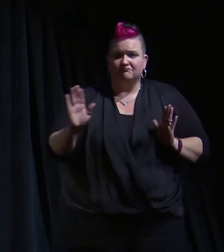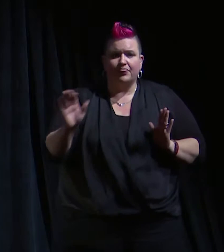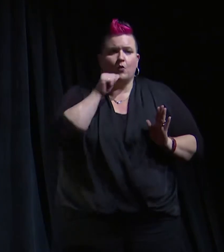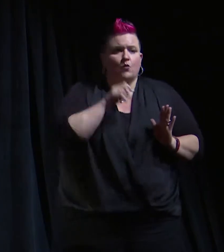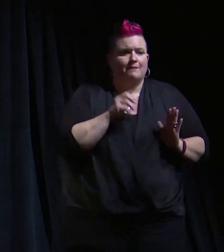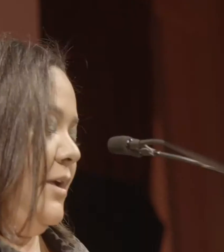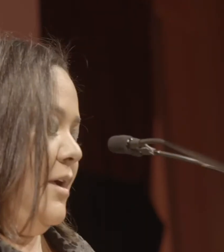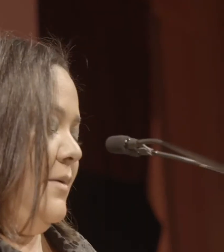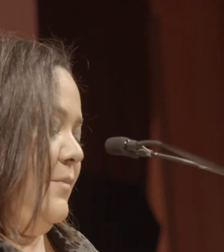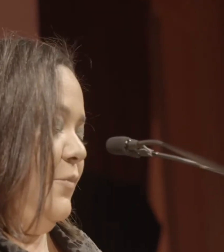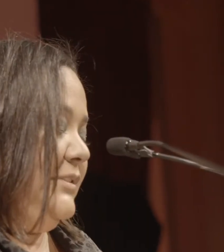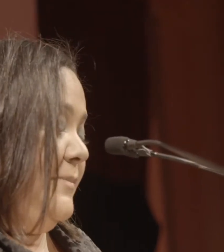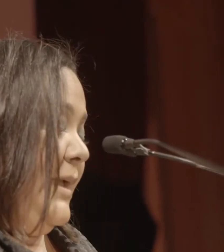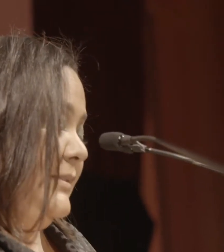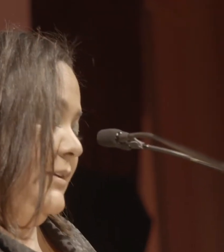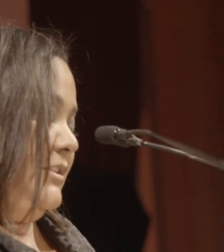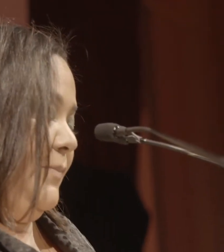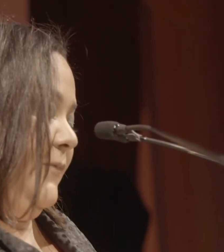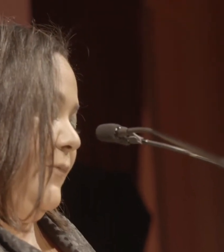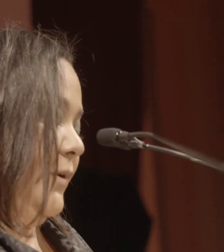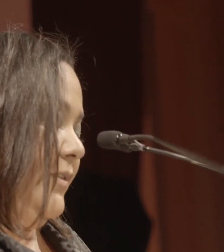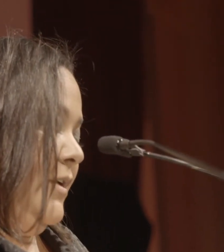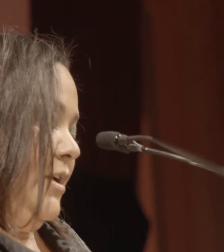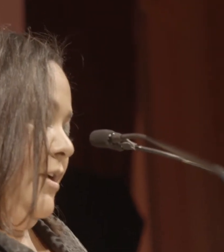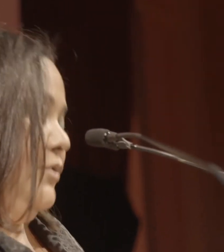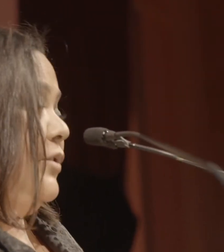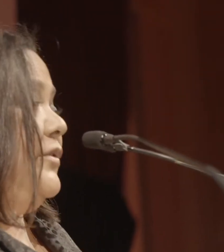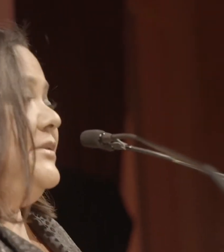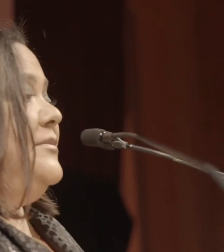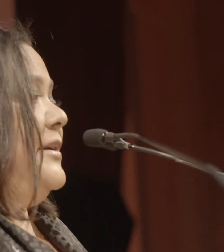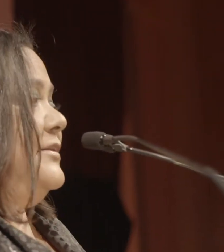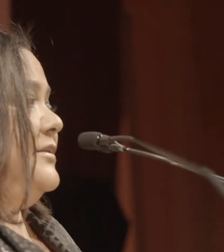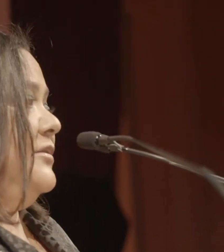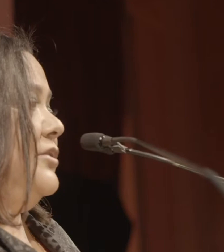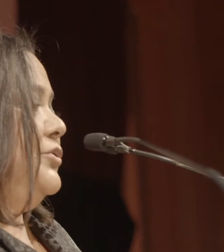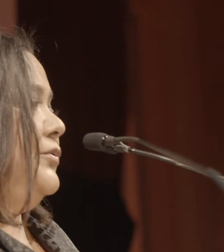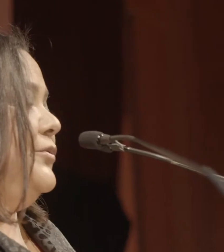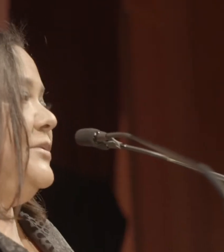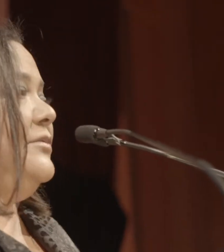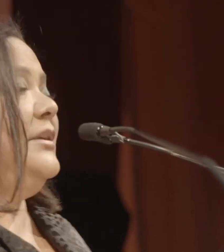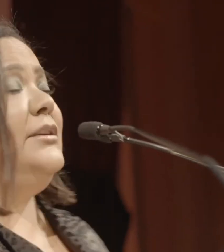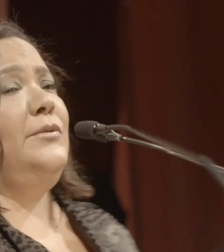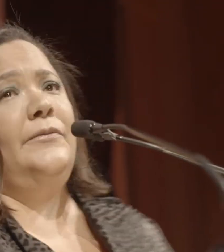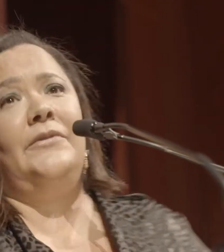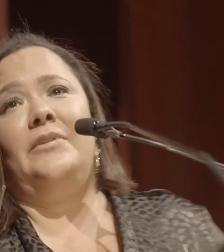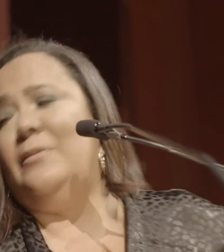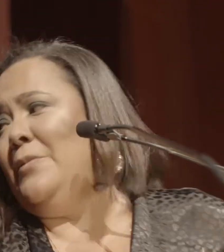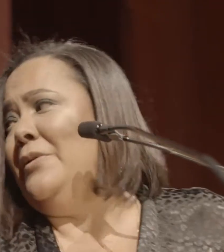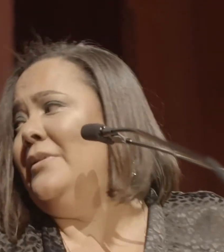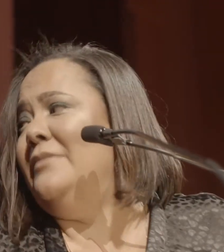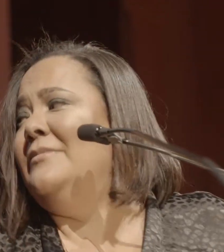of Color flank was demanding and to put forth, you know, those demands to the larger group. So thank you for